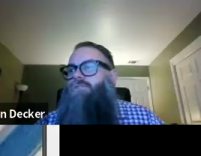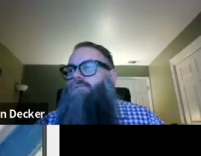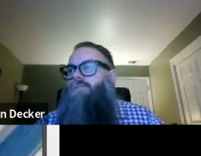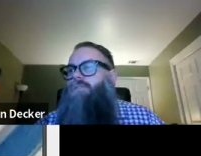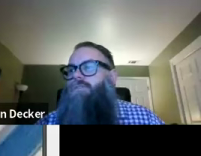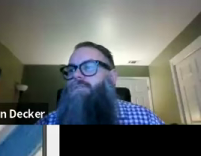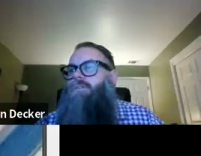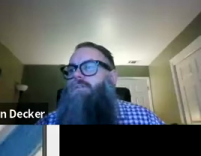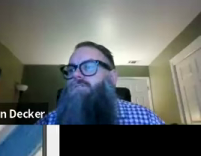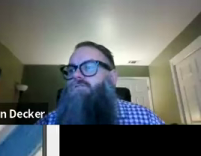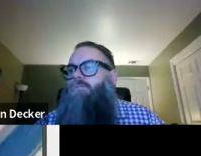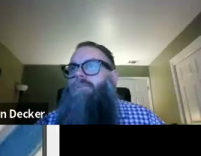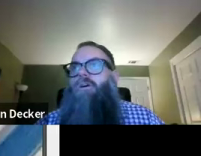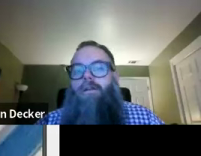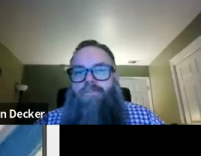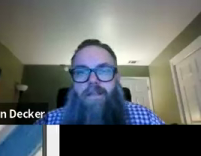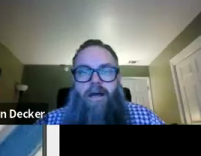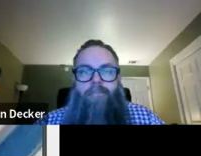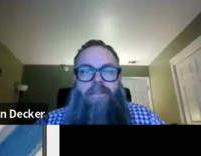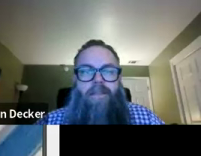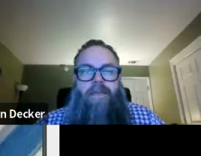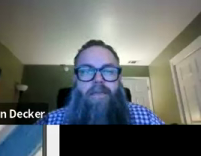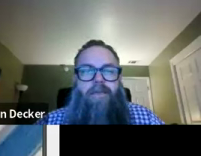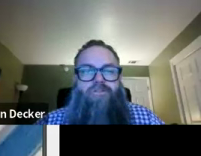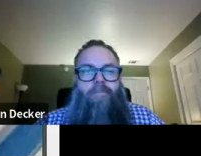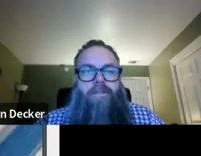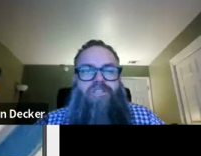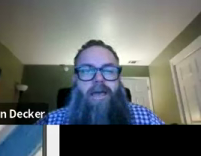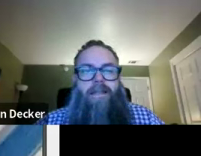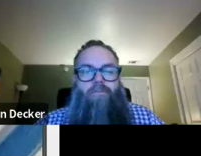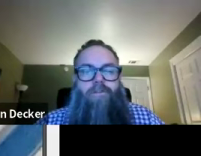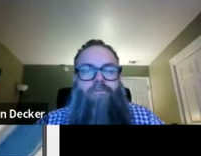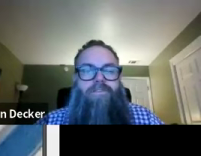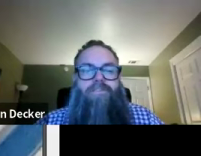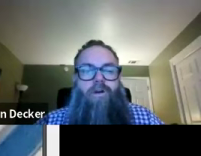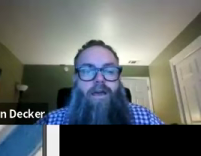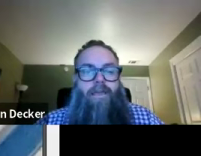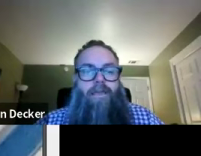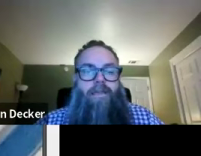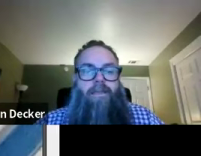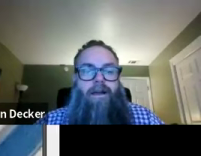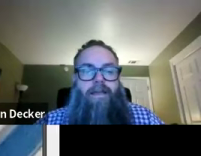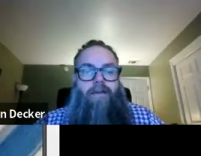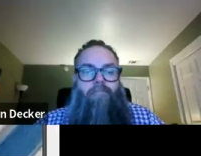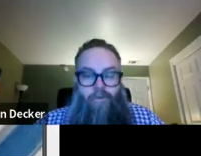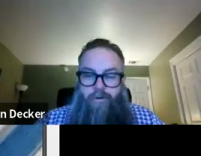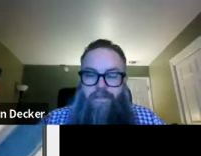folks register for this Zoom webinar. And I'm just going to copy the link and drop it in the chat. And one of the reasons why I am